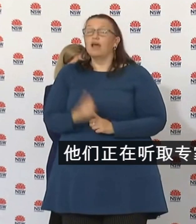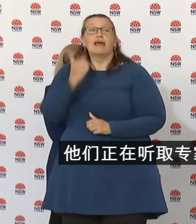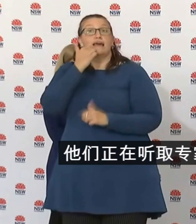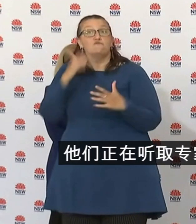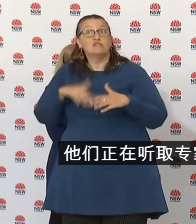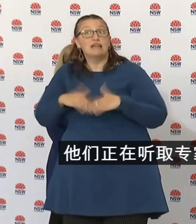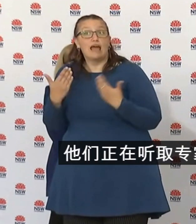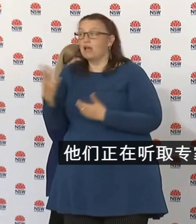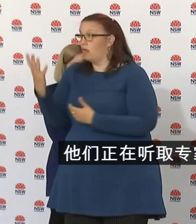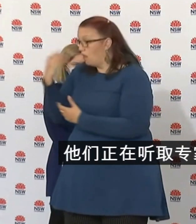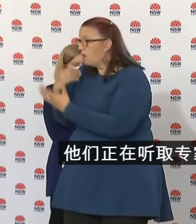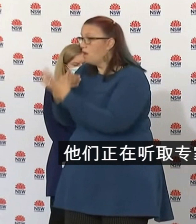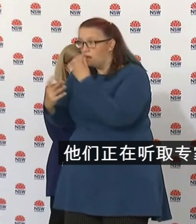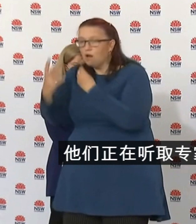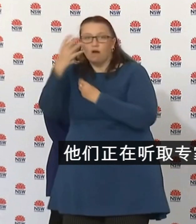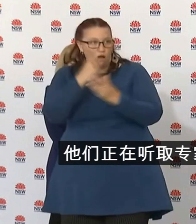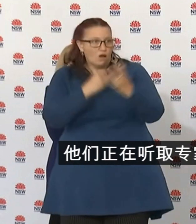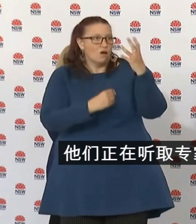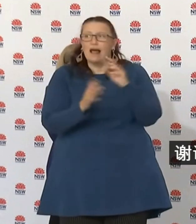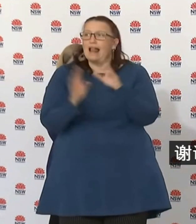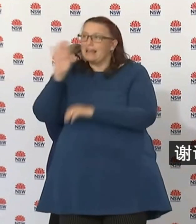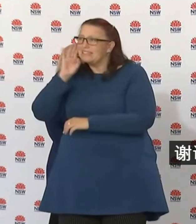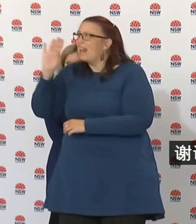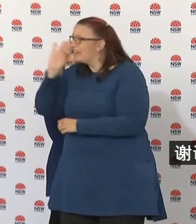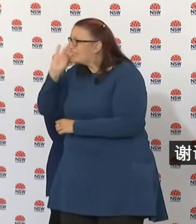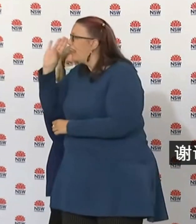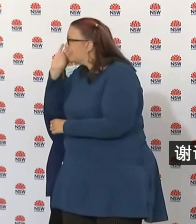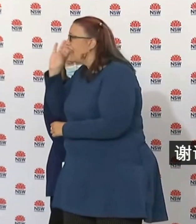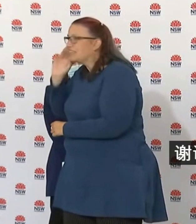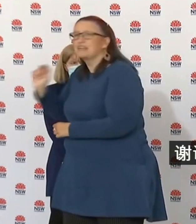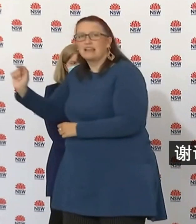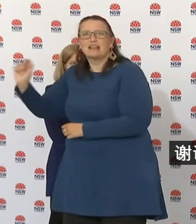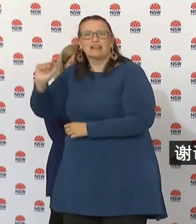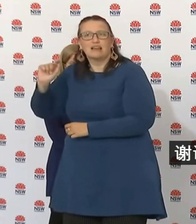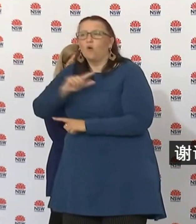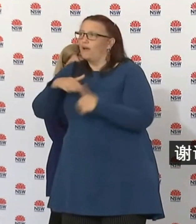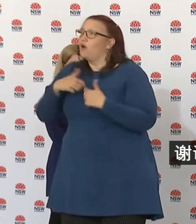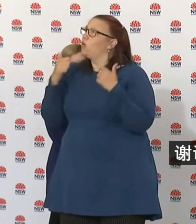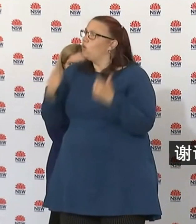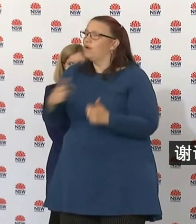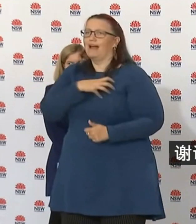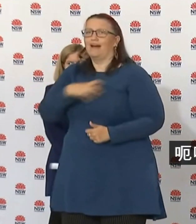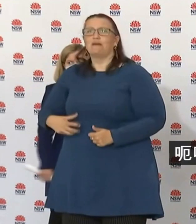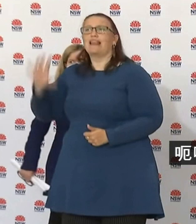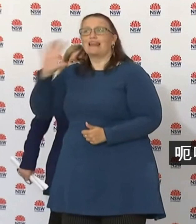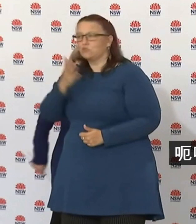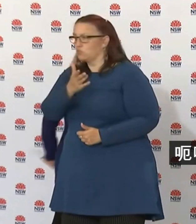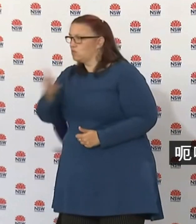they're listening to the experts and responding accordingly. And I want to thank the community